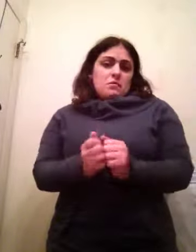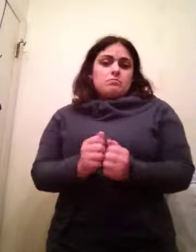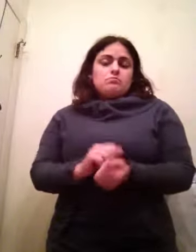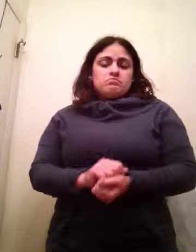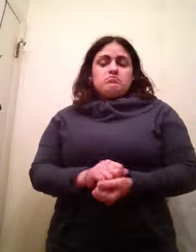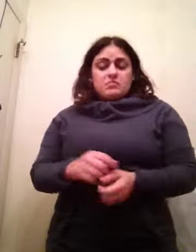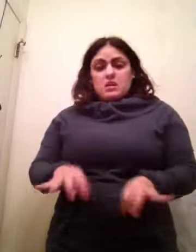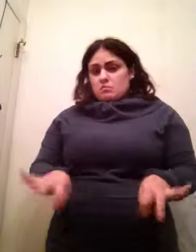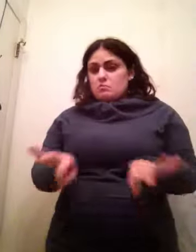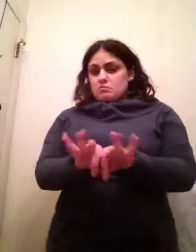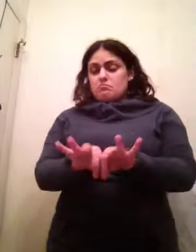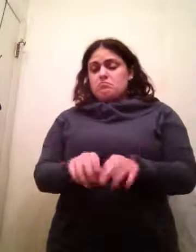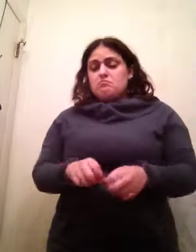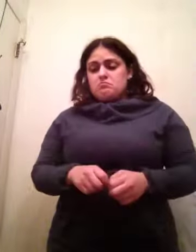in the South we need to put up here?